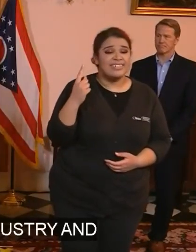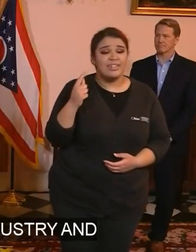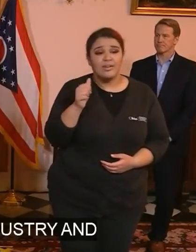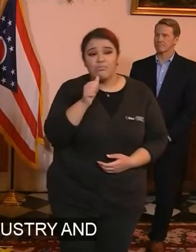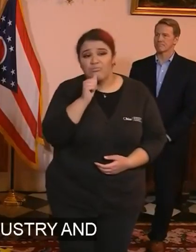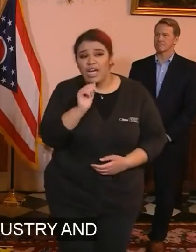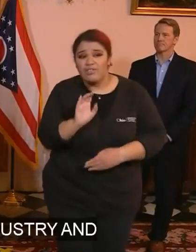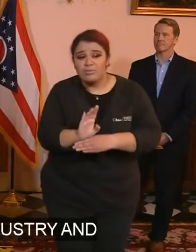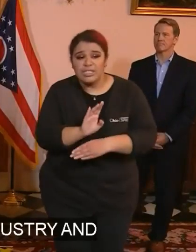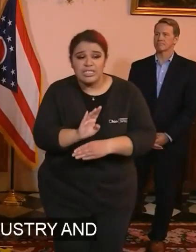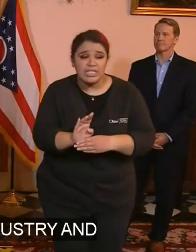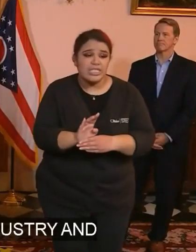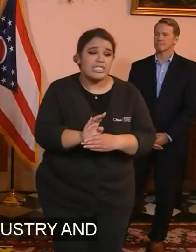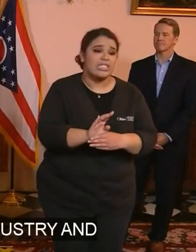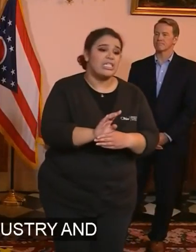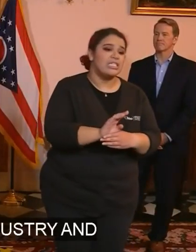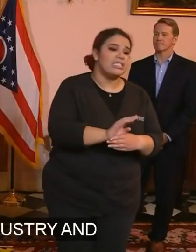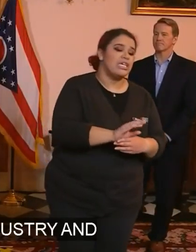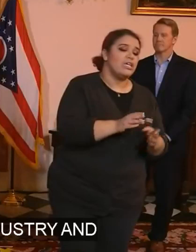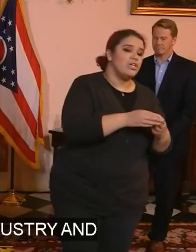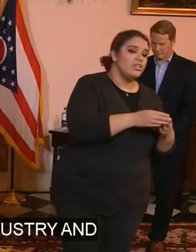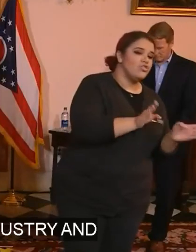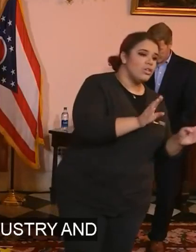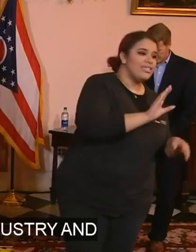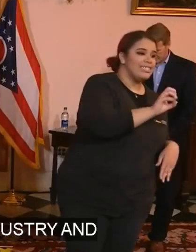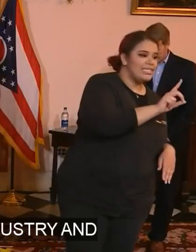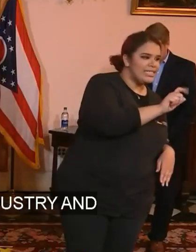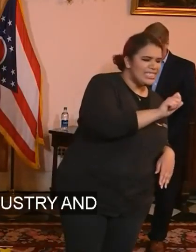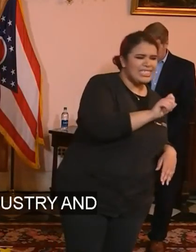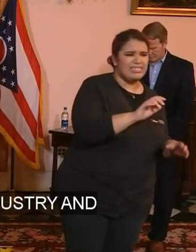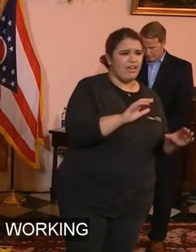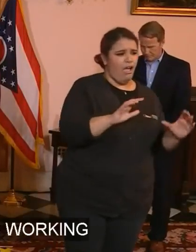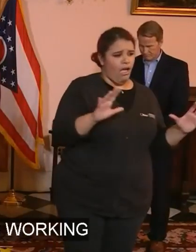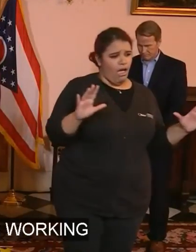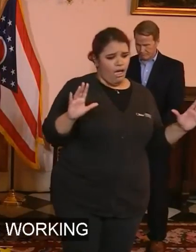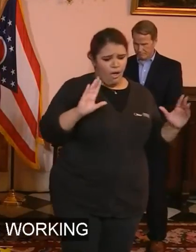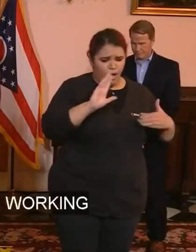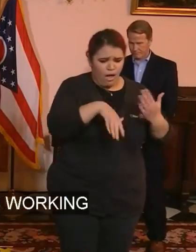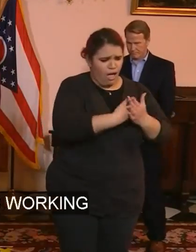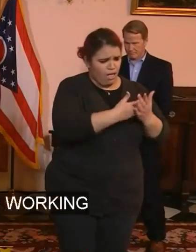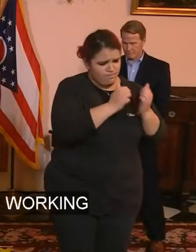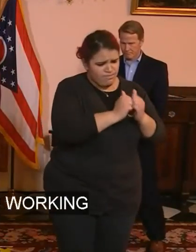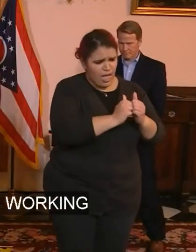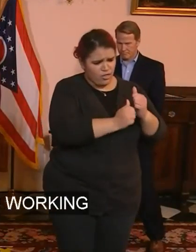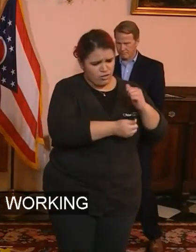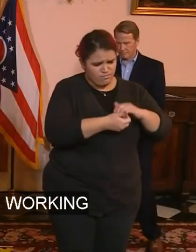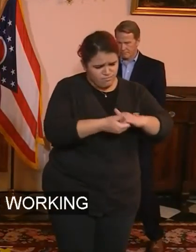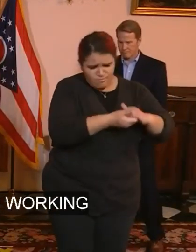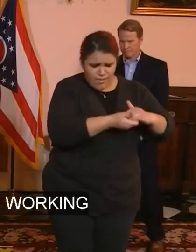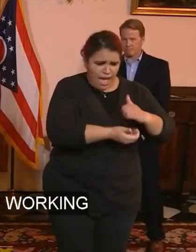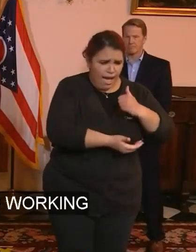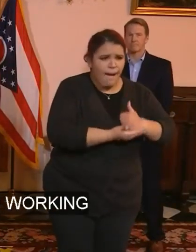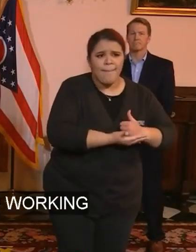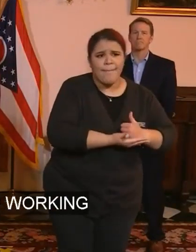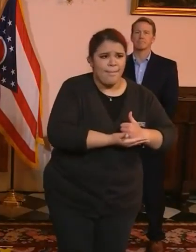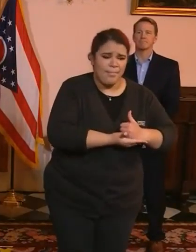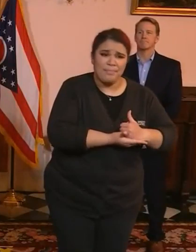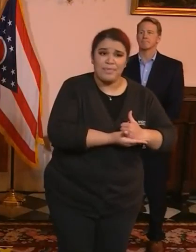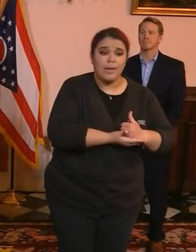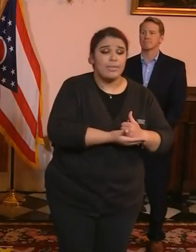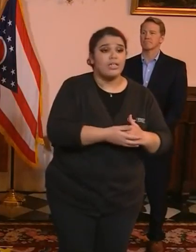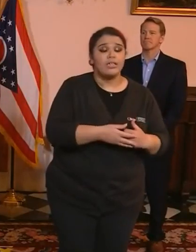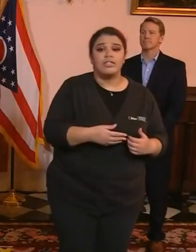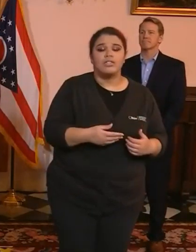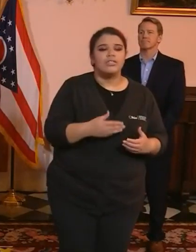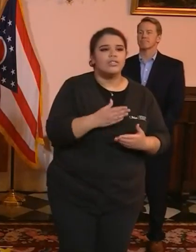we are limited by some of just the equipment and supply chains. And every time we hit a wall, I'm telling you, some of the greatest minds, the Battels,